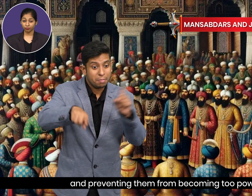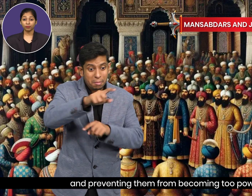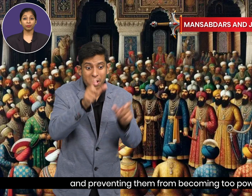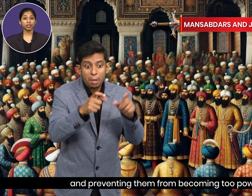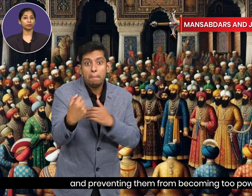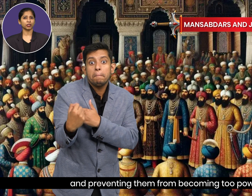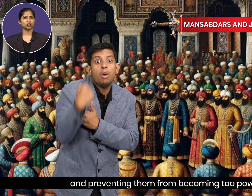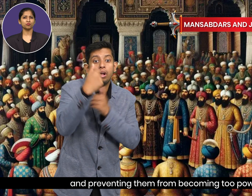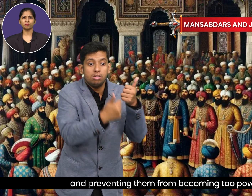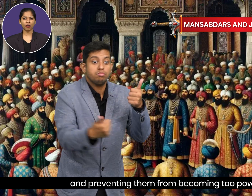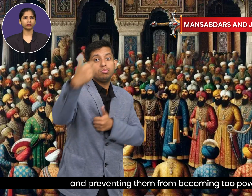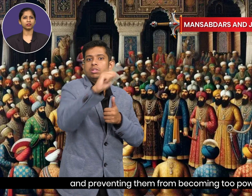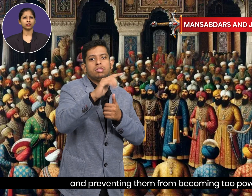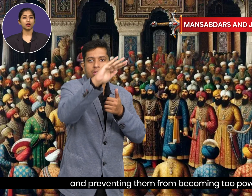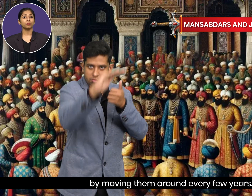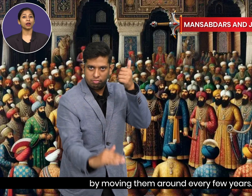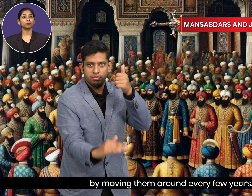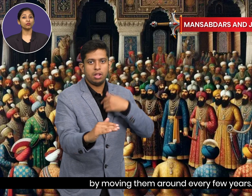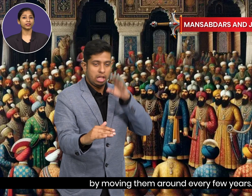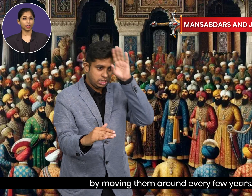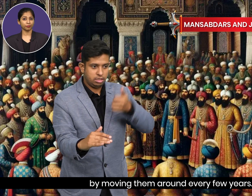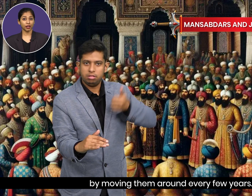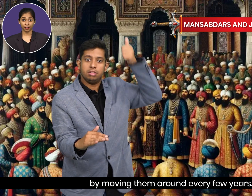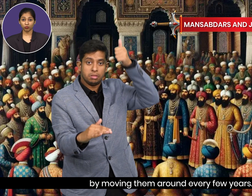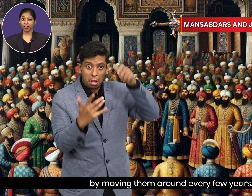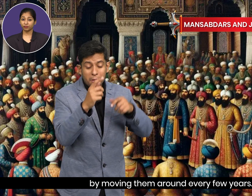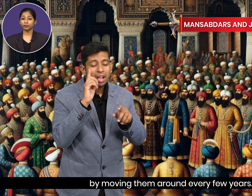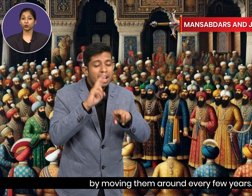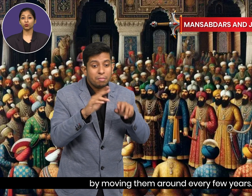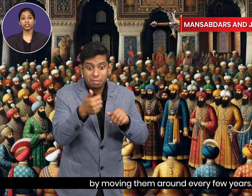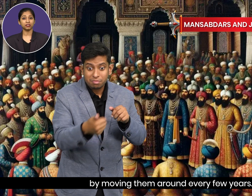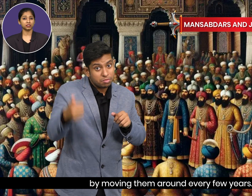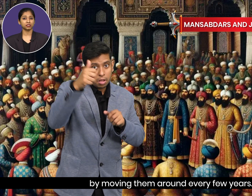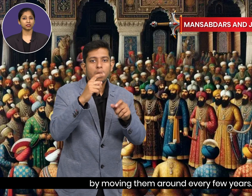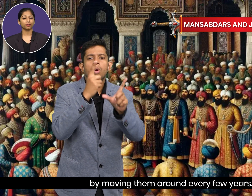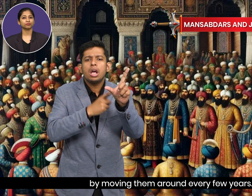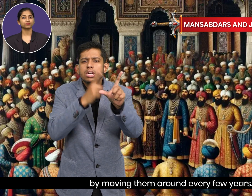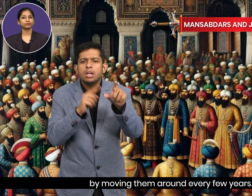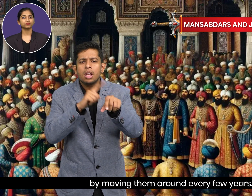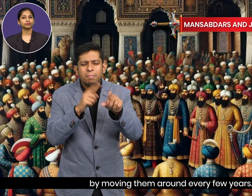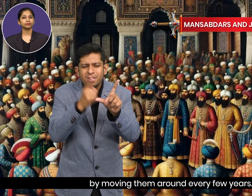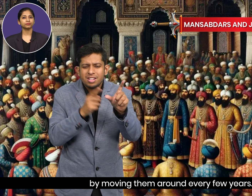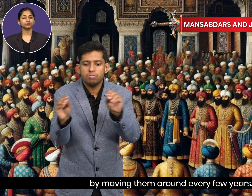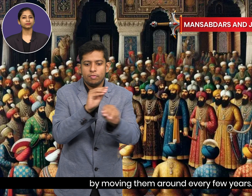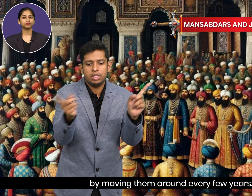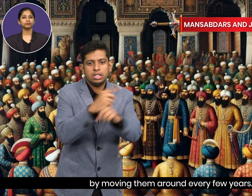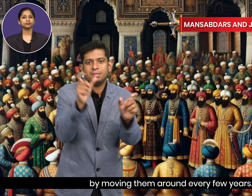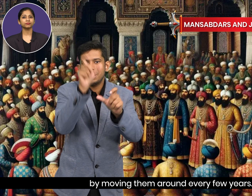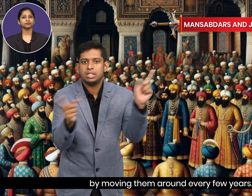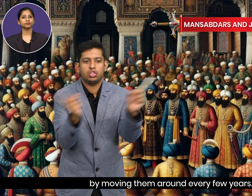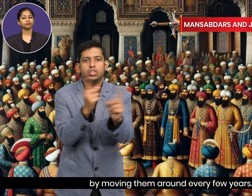them from becoming too powerful by moving them around every few years.